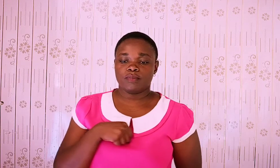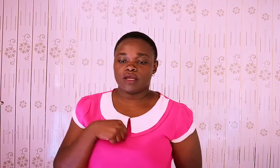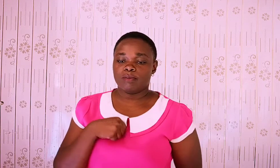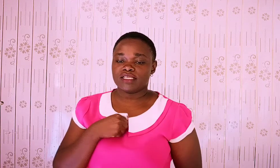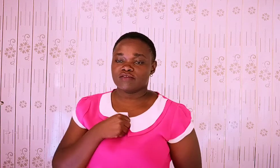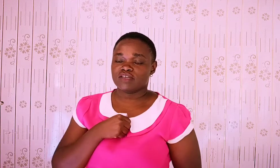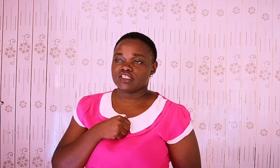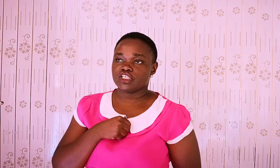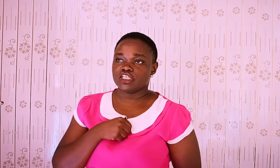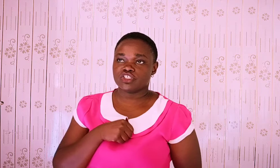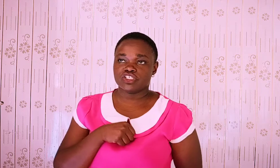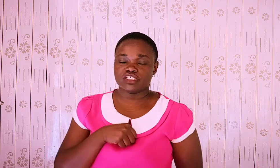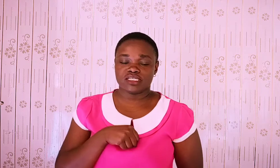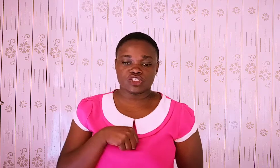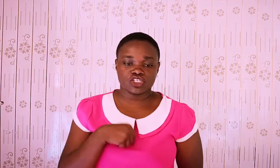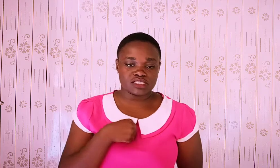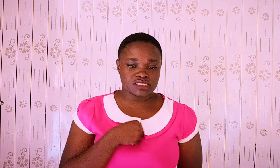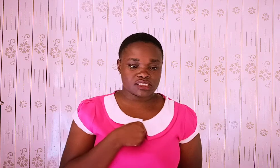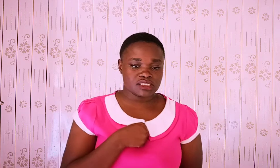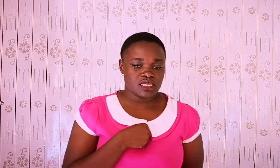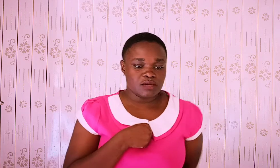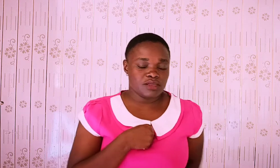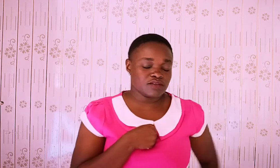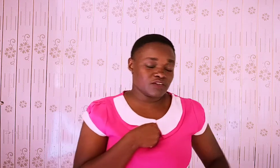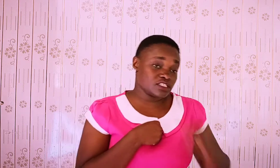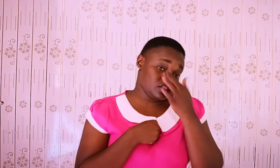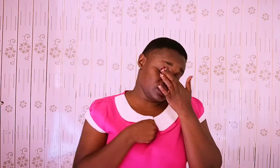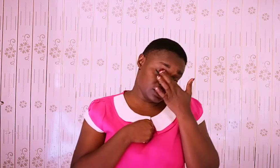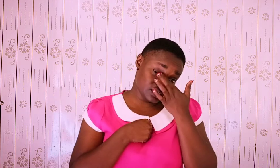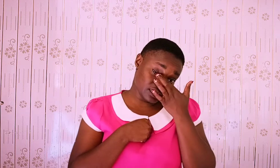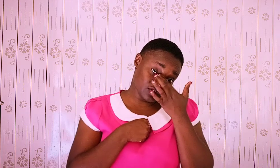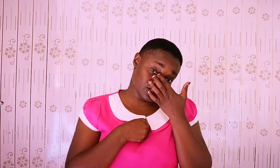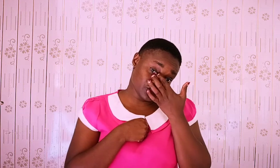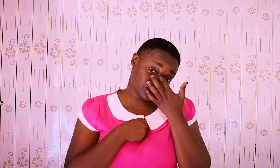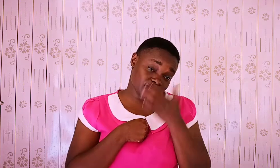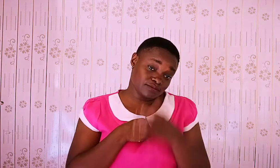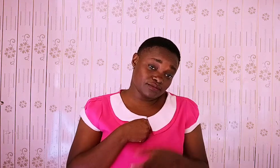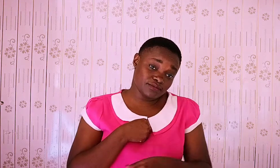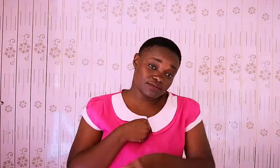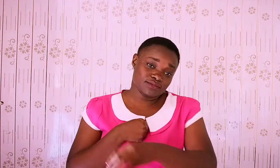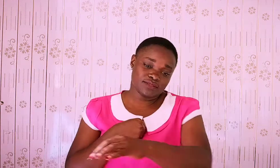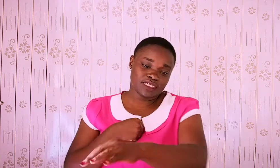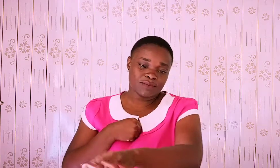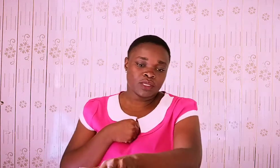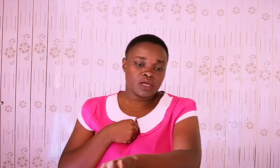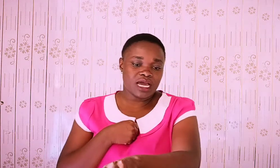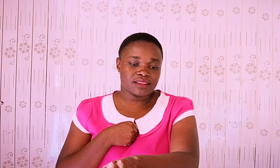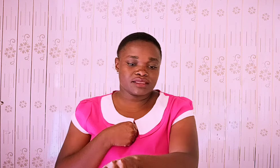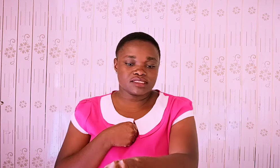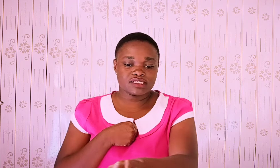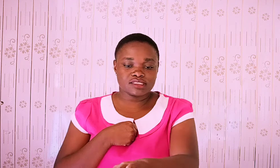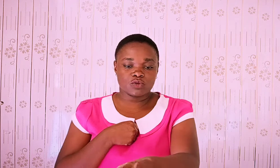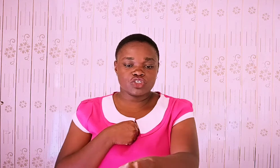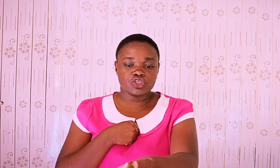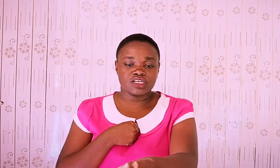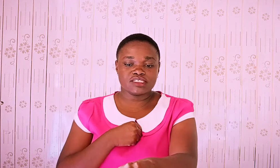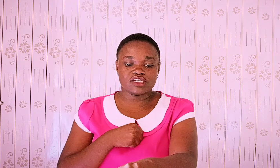A place of articulation is the chest. Place of articulation is the location. Yeah. At the chest. Which